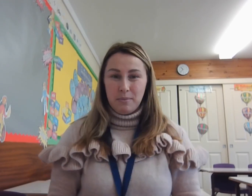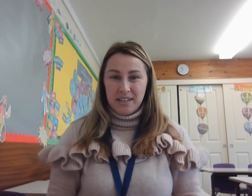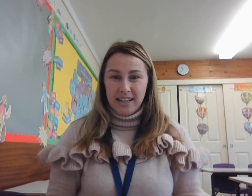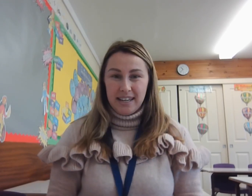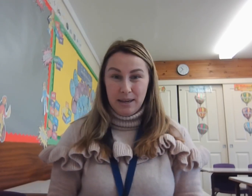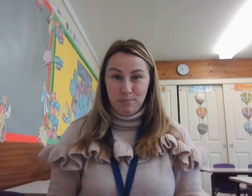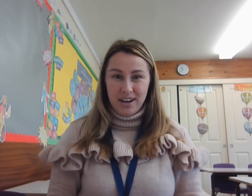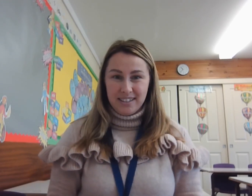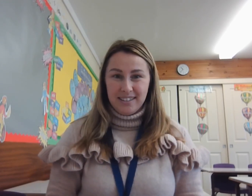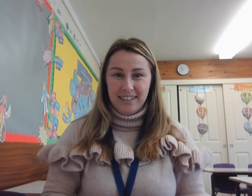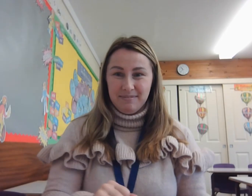everybody, keep practicing.